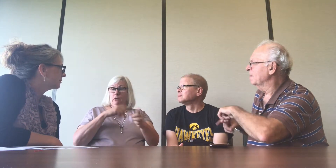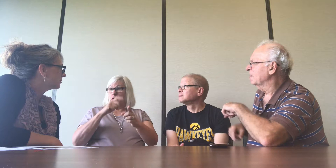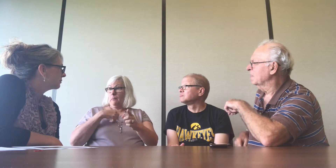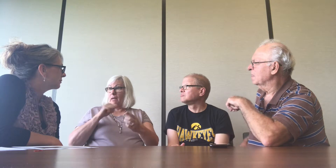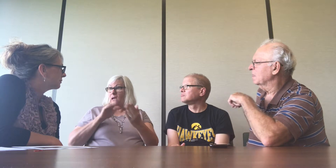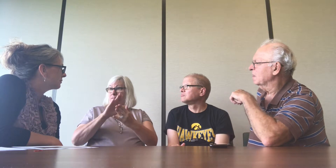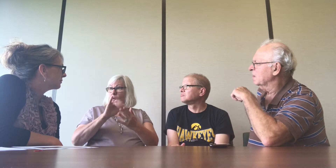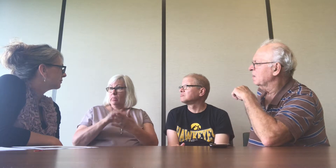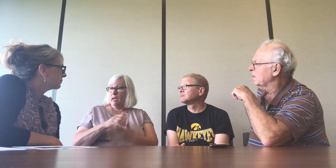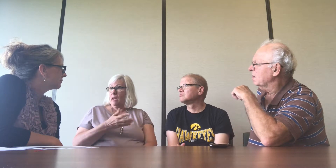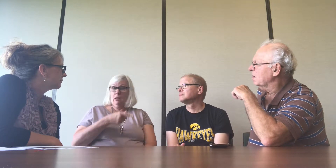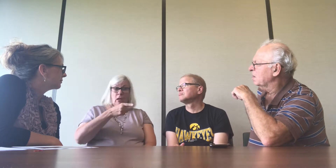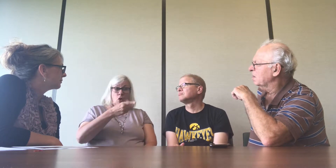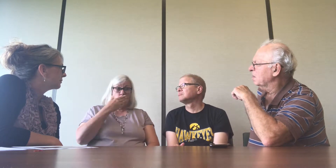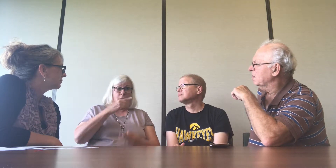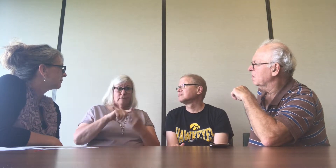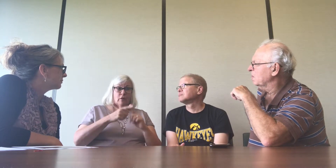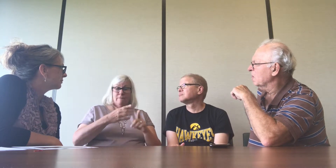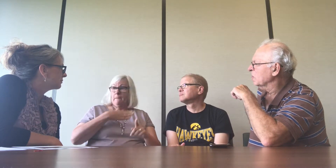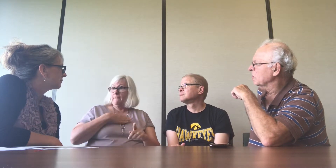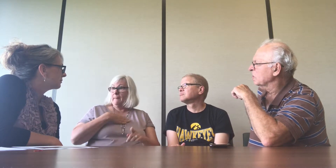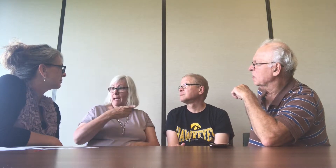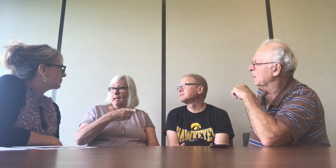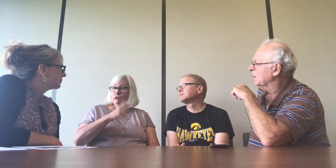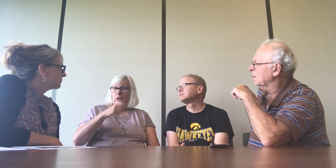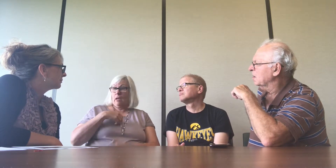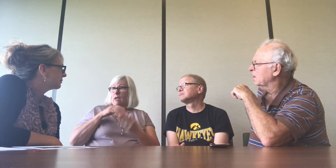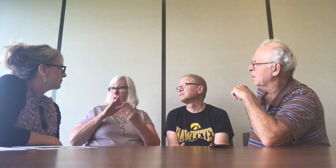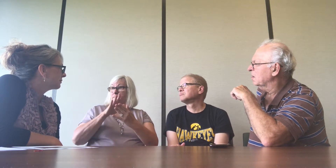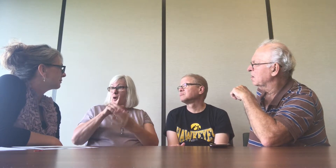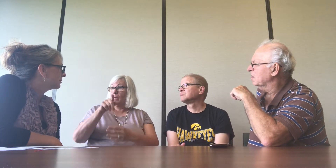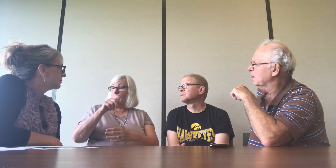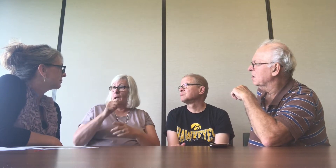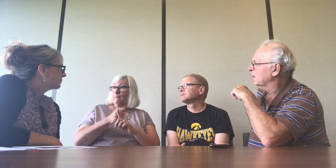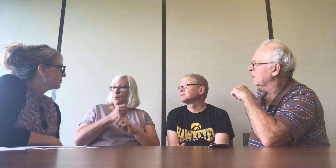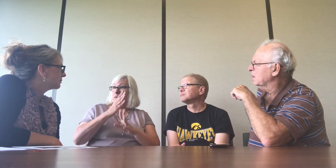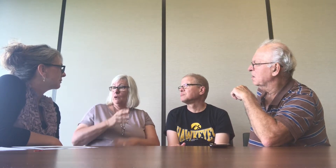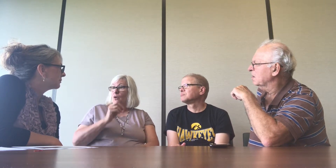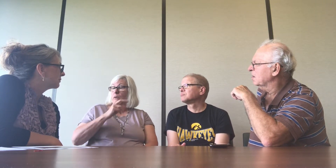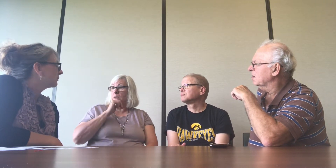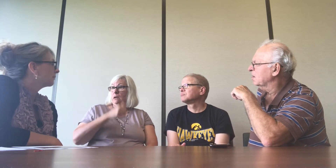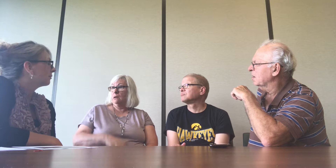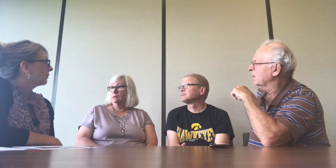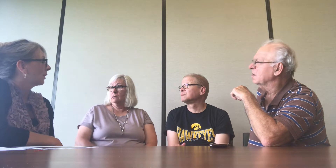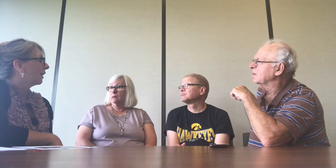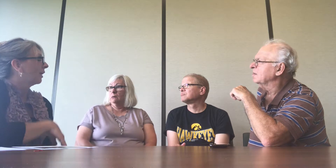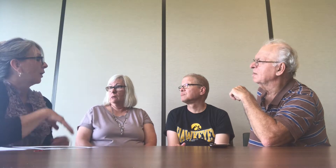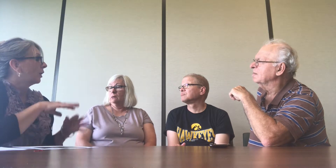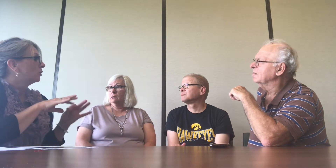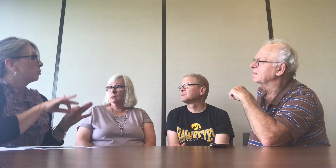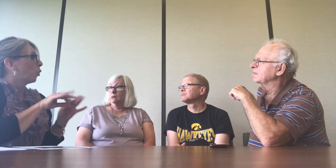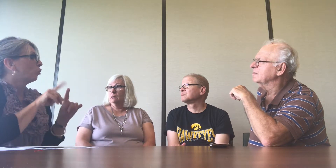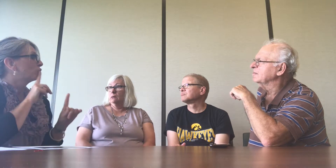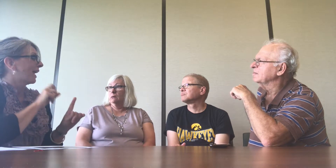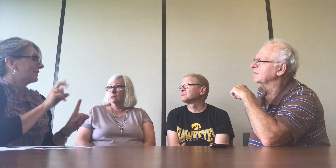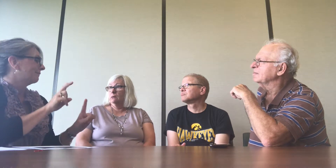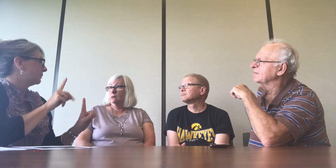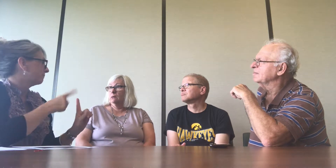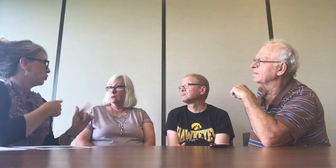You know, as a family member, can we confront them? A good friend of mine is being abused. Could